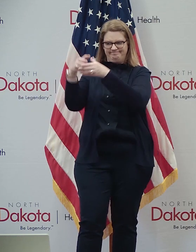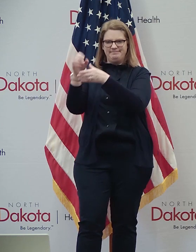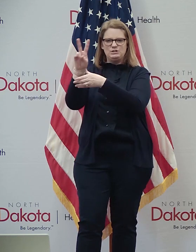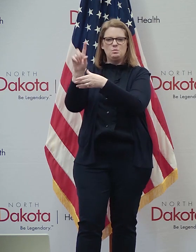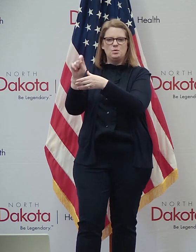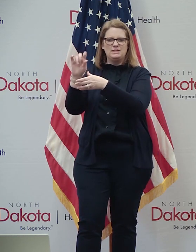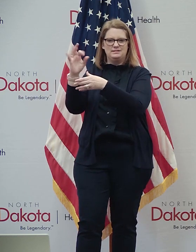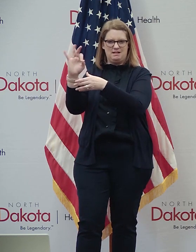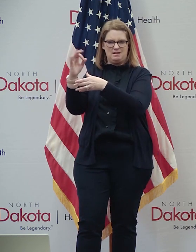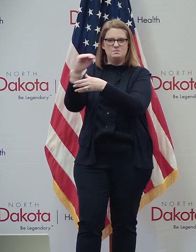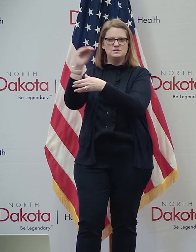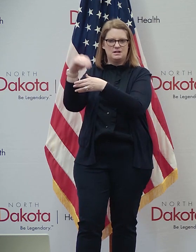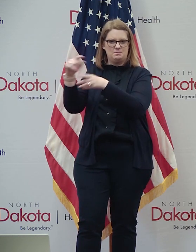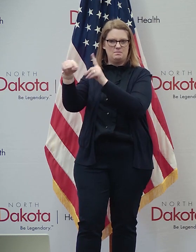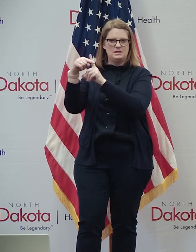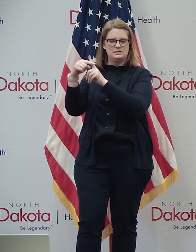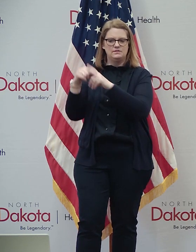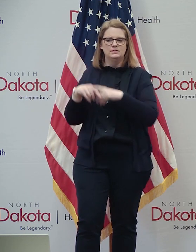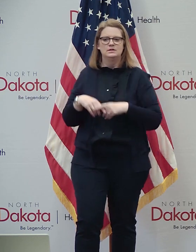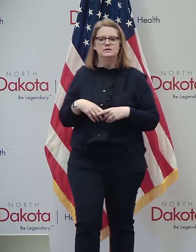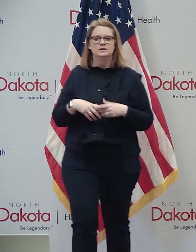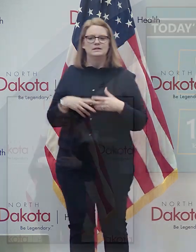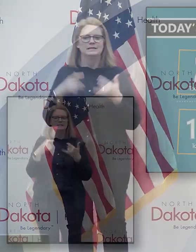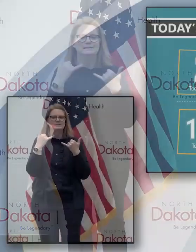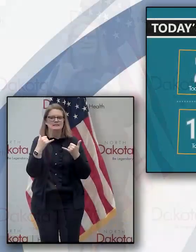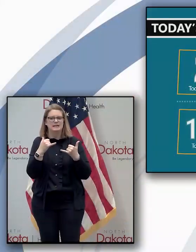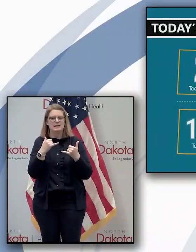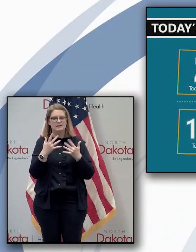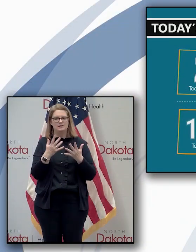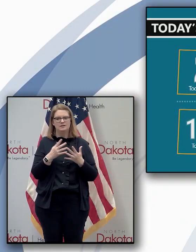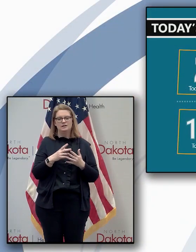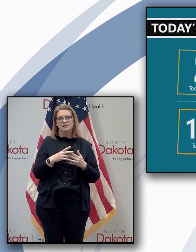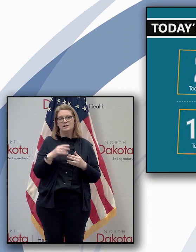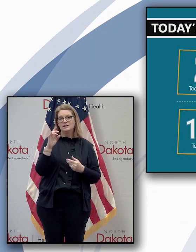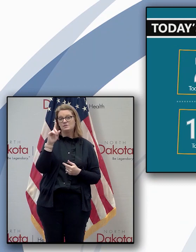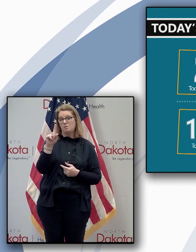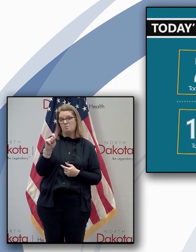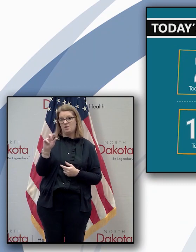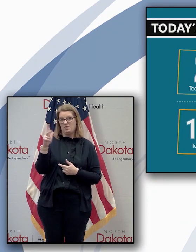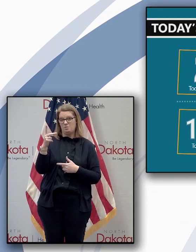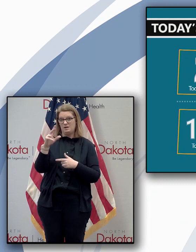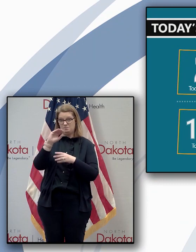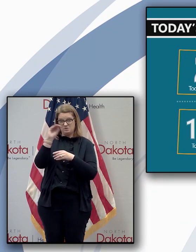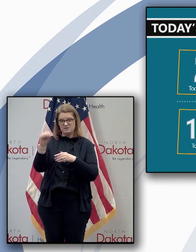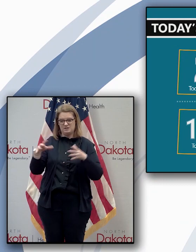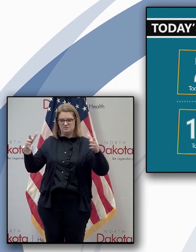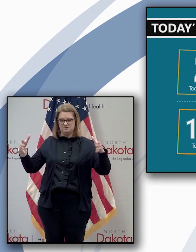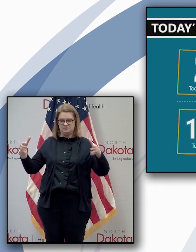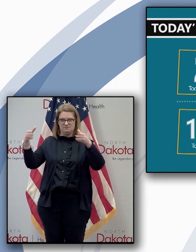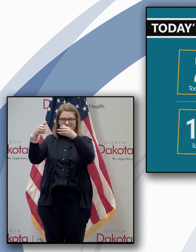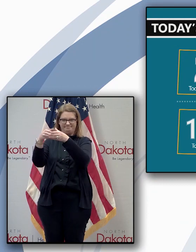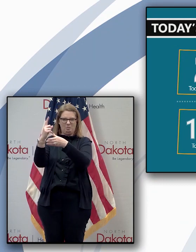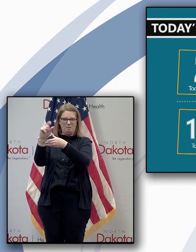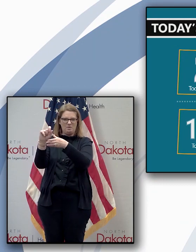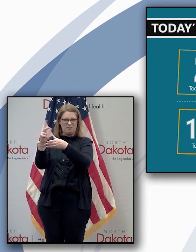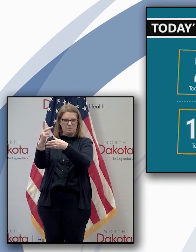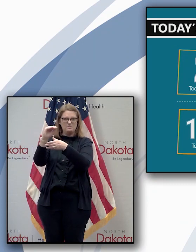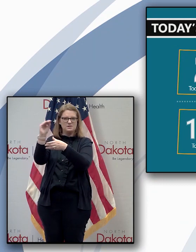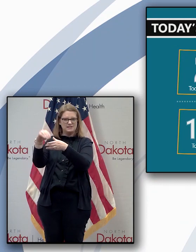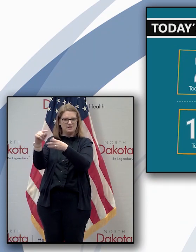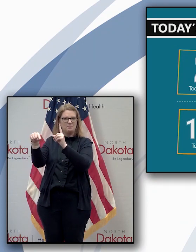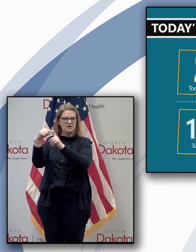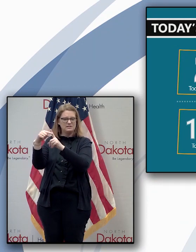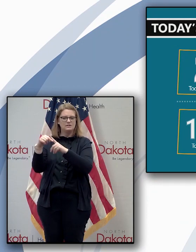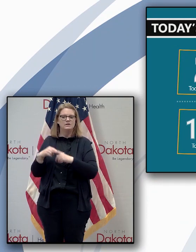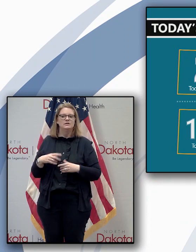And of course, today we had that number, which is the 1.3%. So if you add all of that up in the lower right-hand side